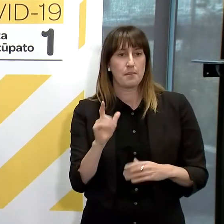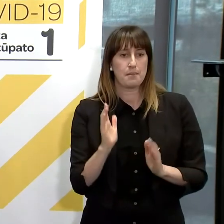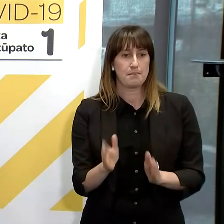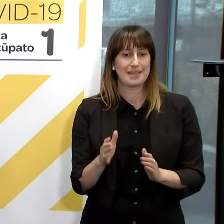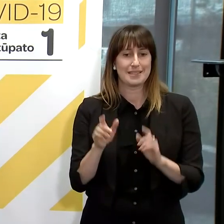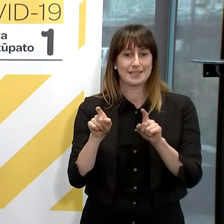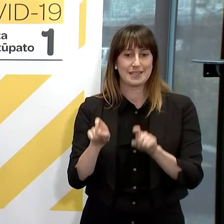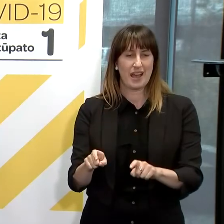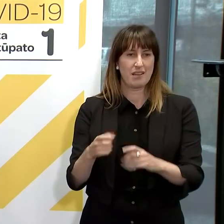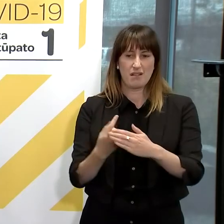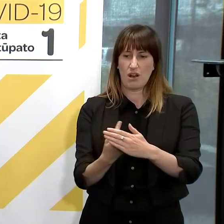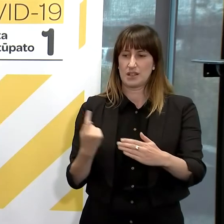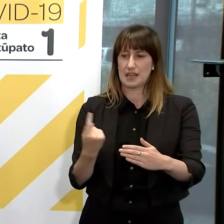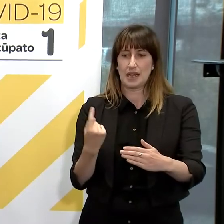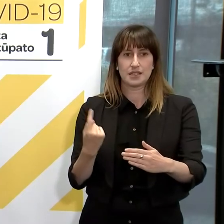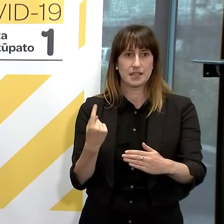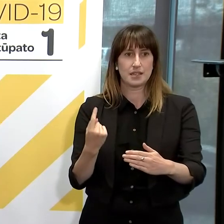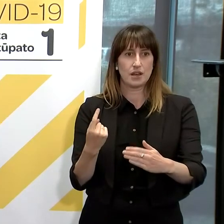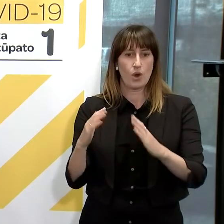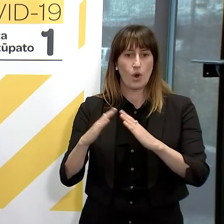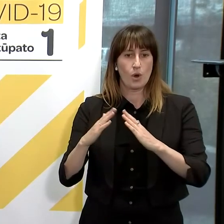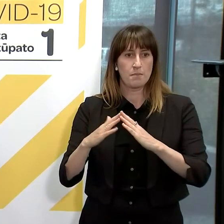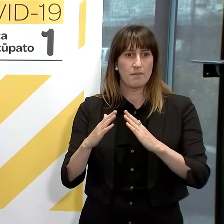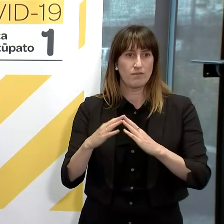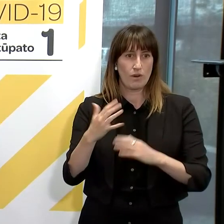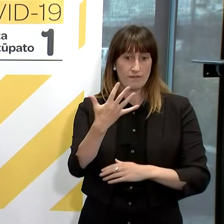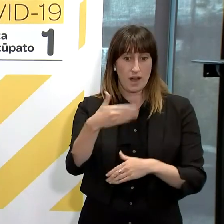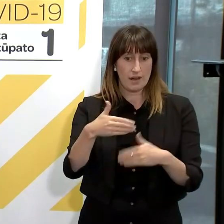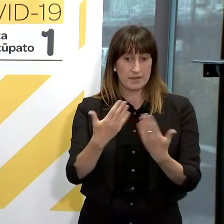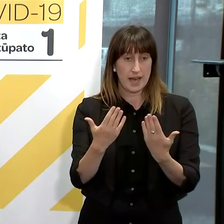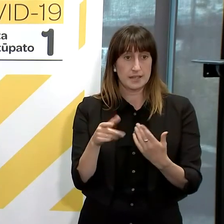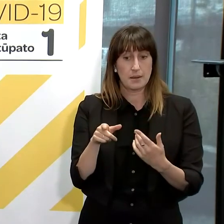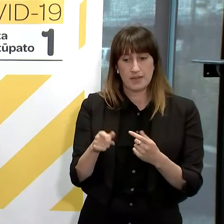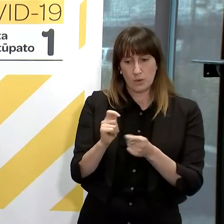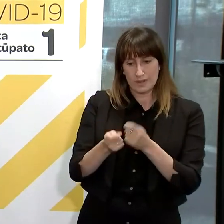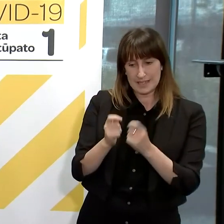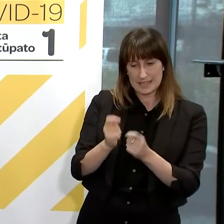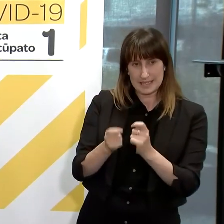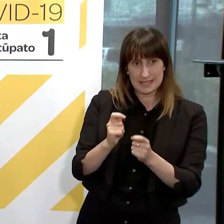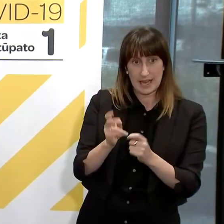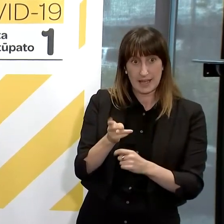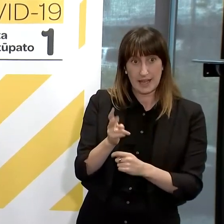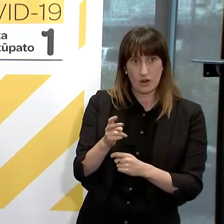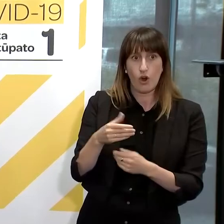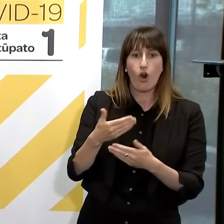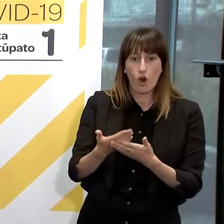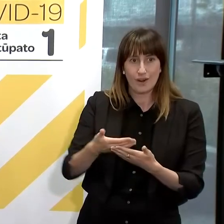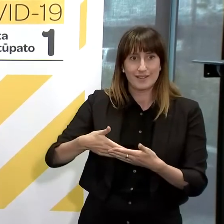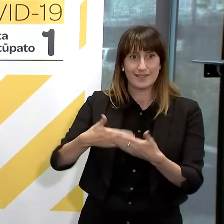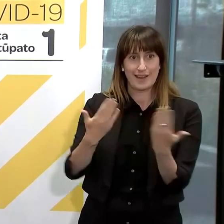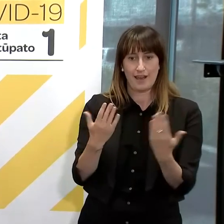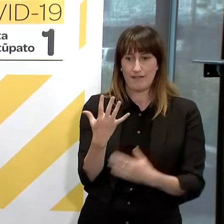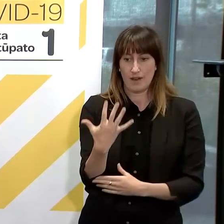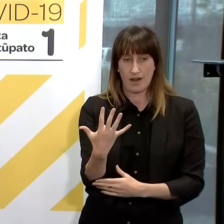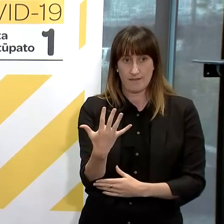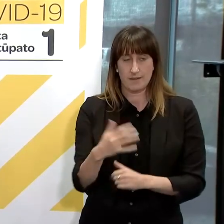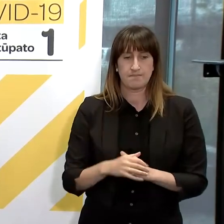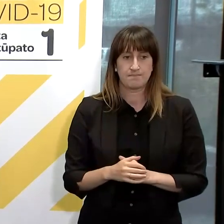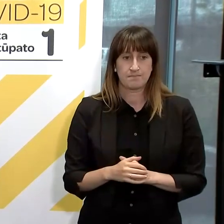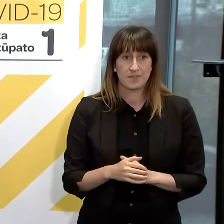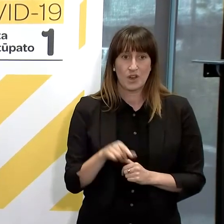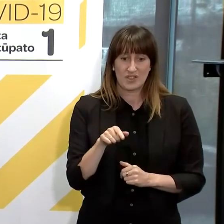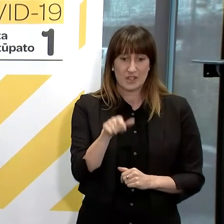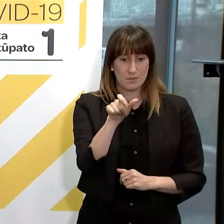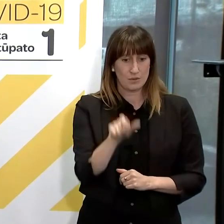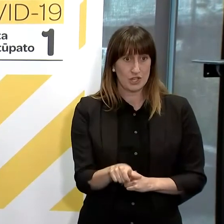in managed isolation and to return a negative test at day 5. Today's case reinforces